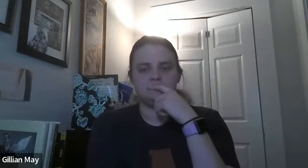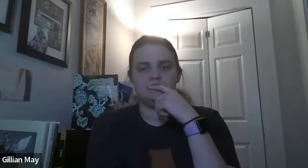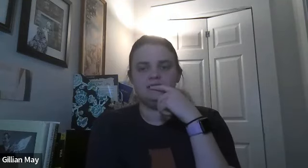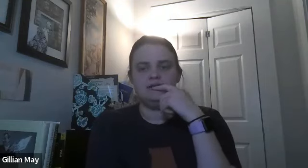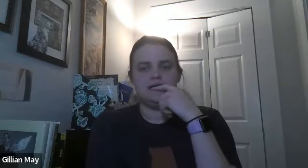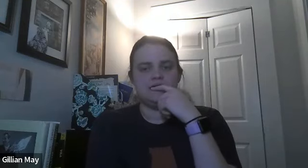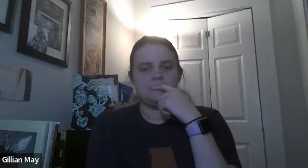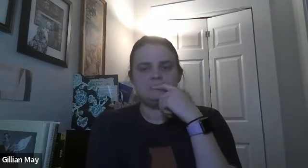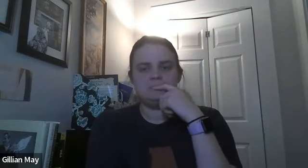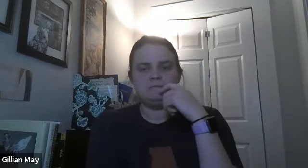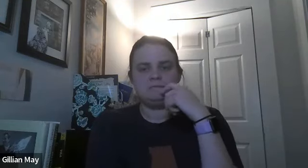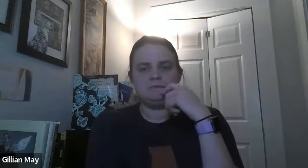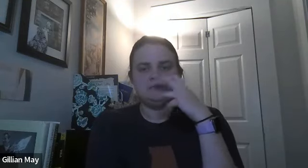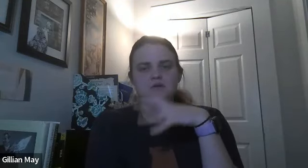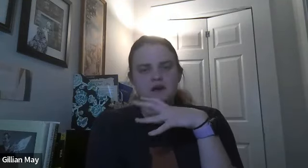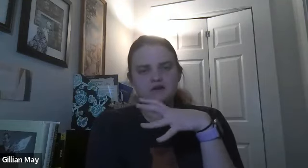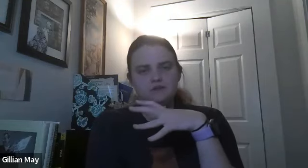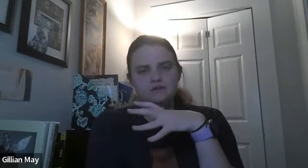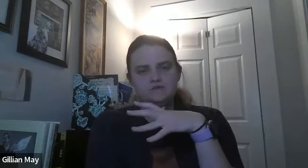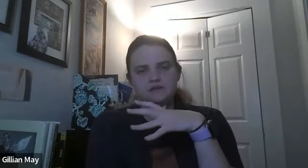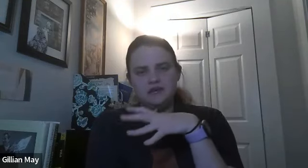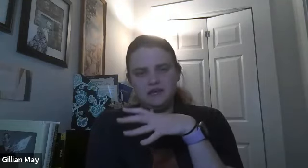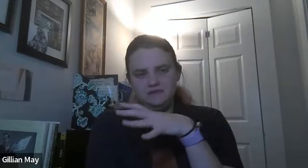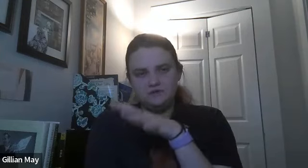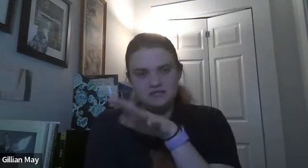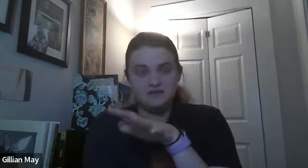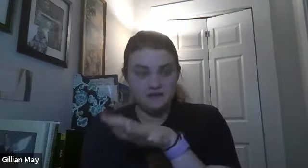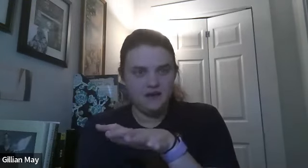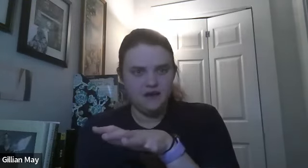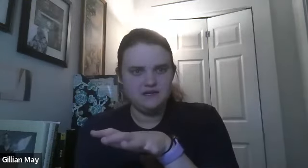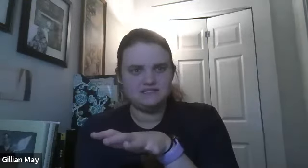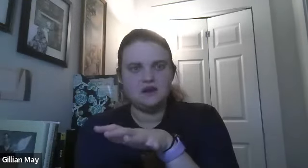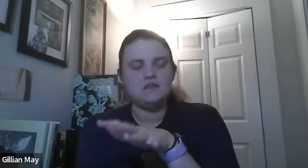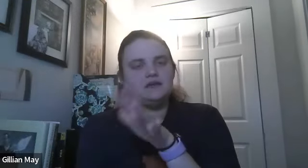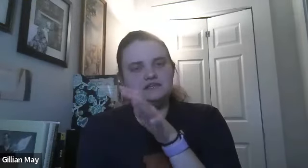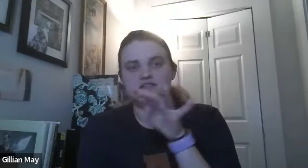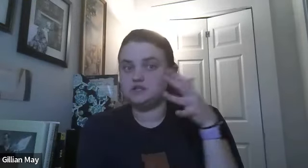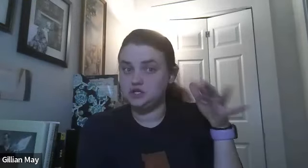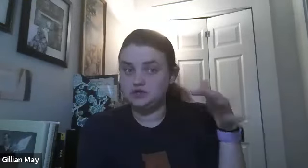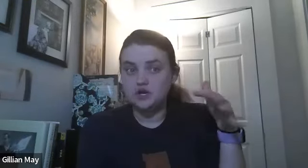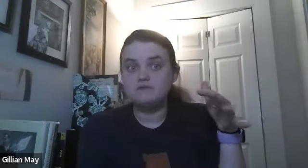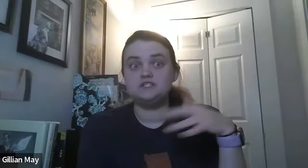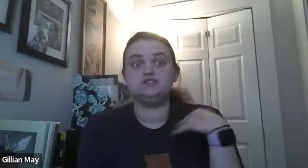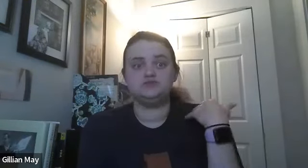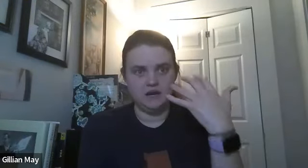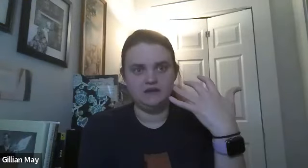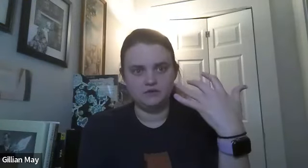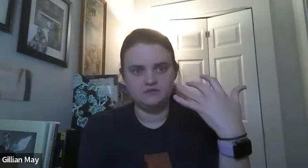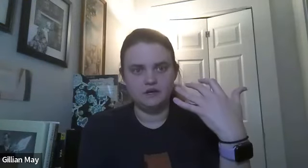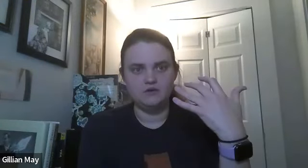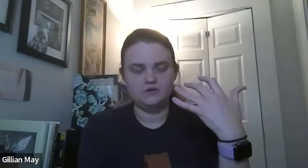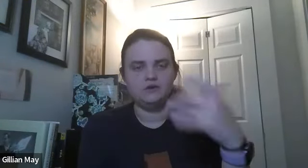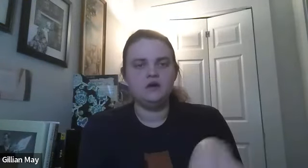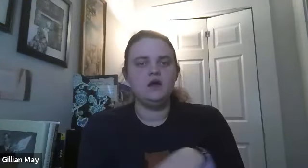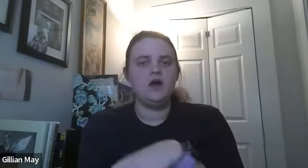done. You kind of would for like, if you were saying like that, is not like necessarily you're nervous. You're just ready for it to be over.